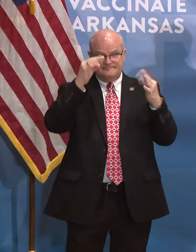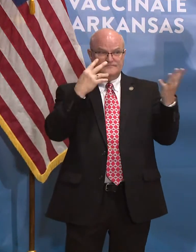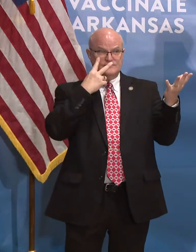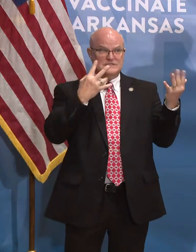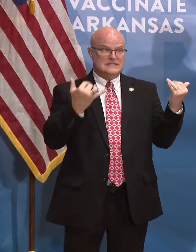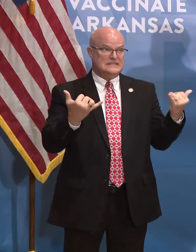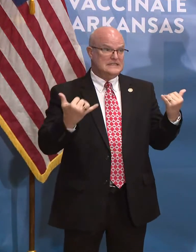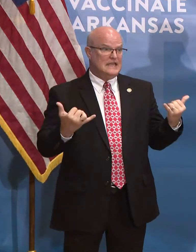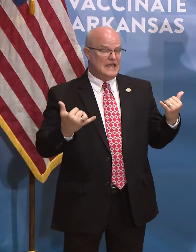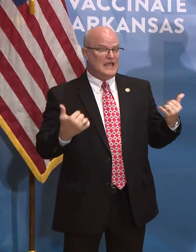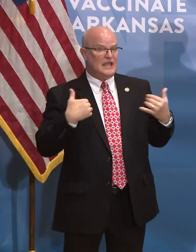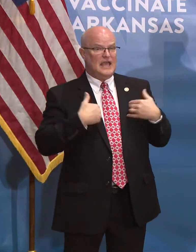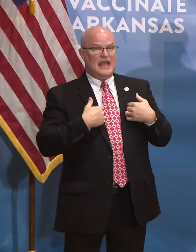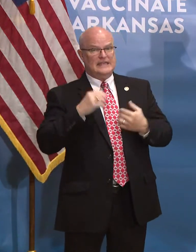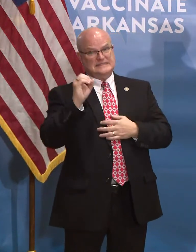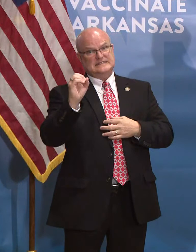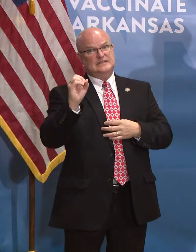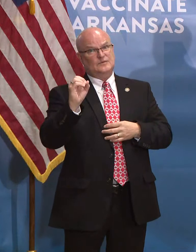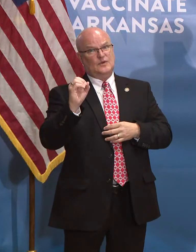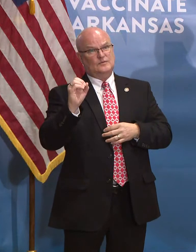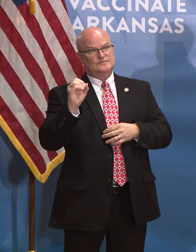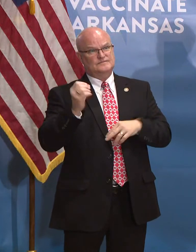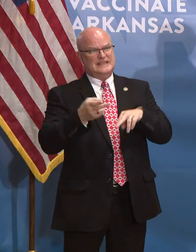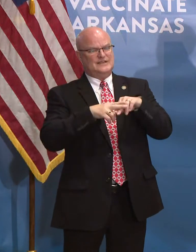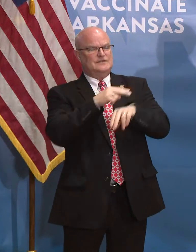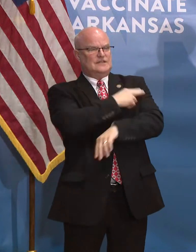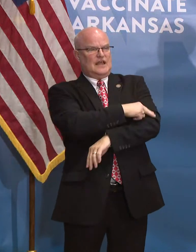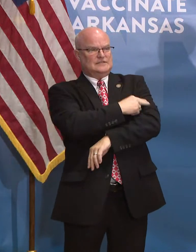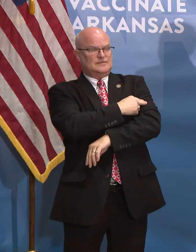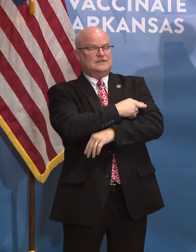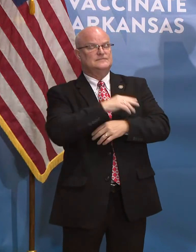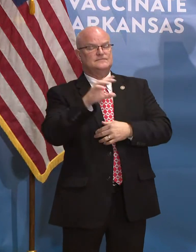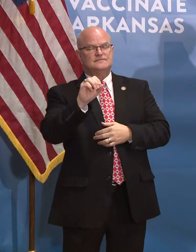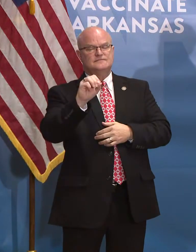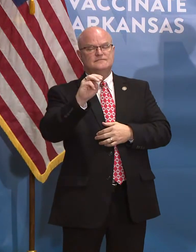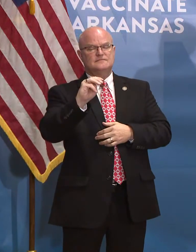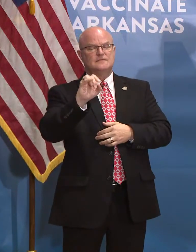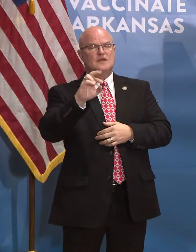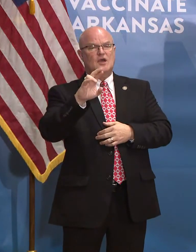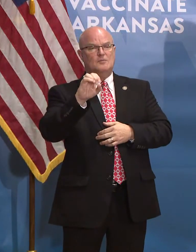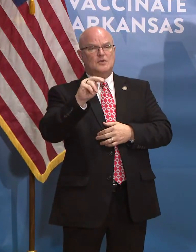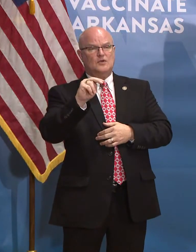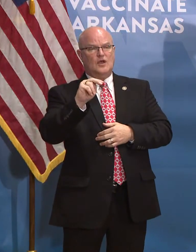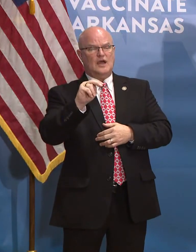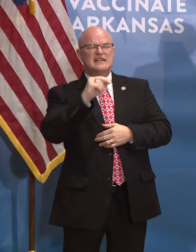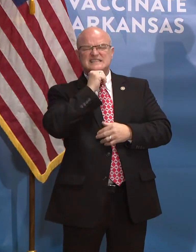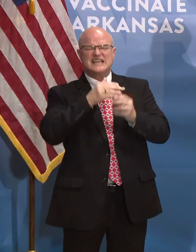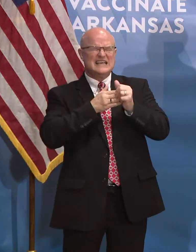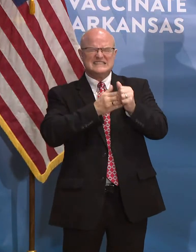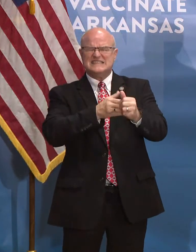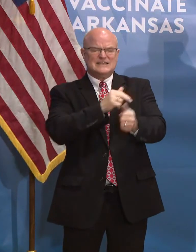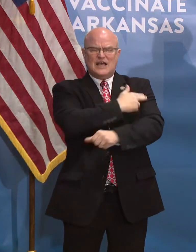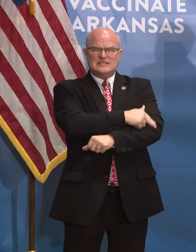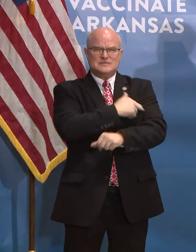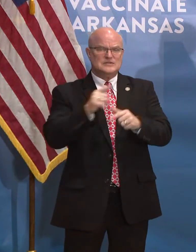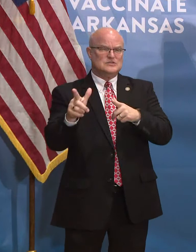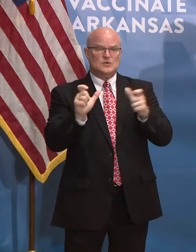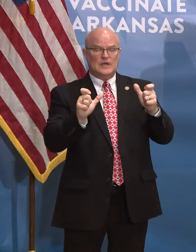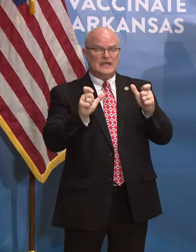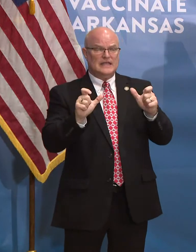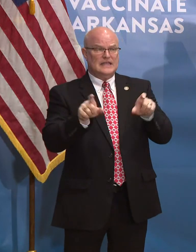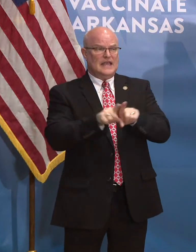see today, we had 0. The Omicron variant does not lead to hospitalizations as